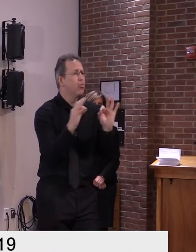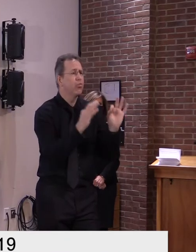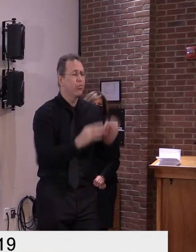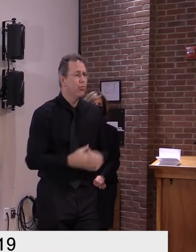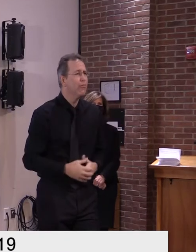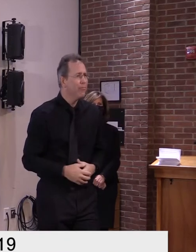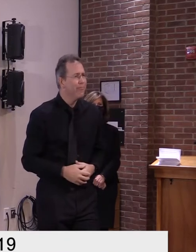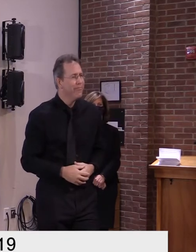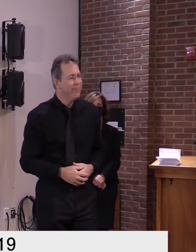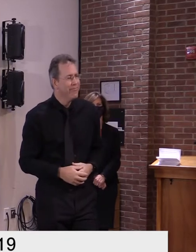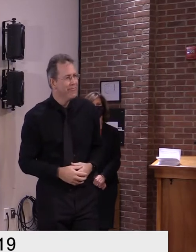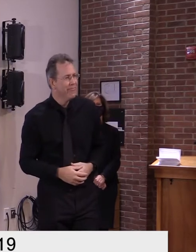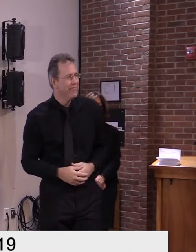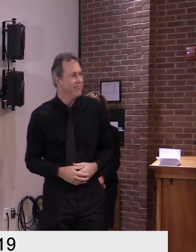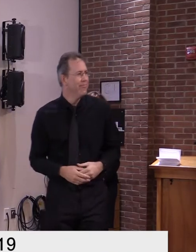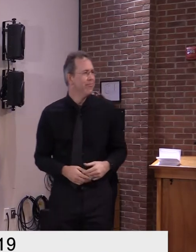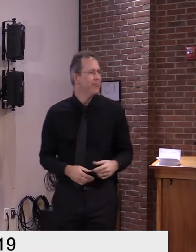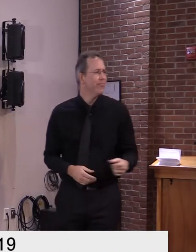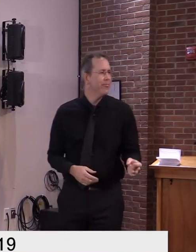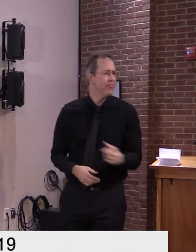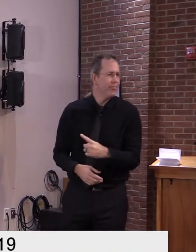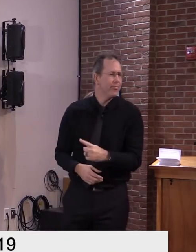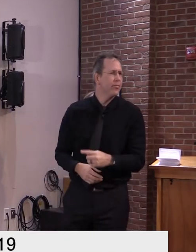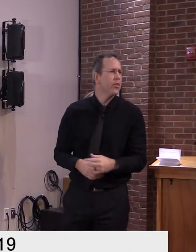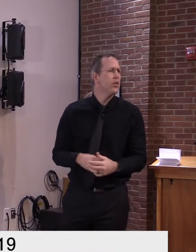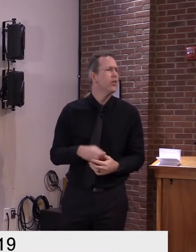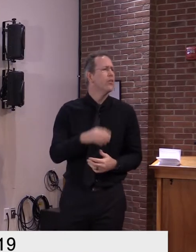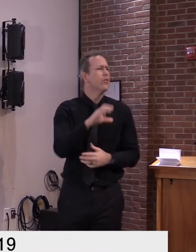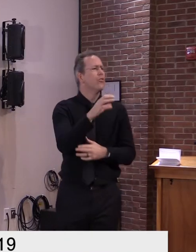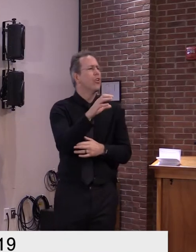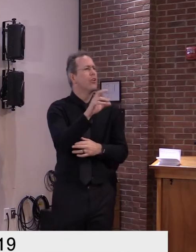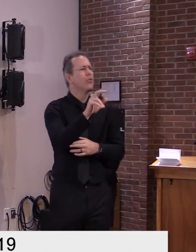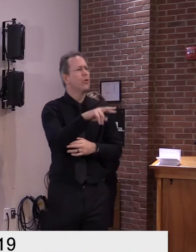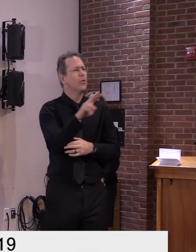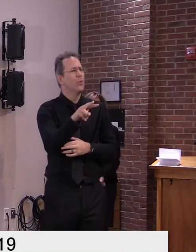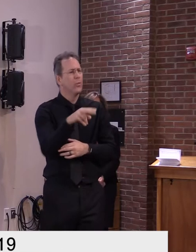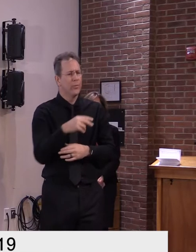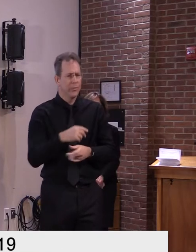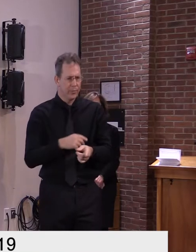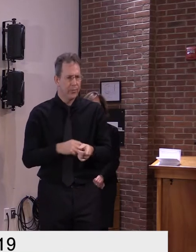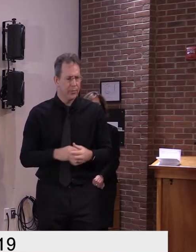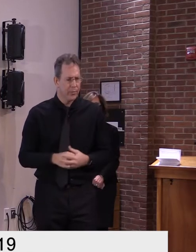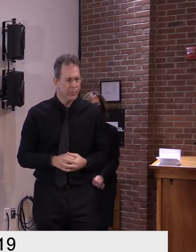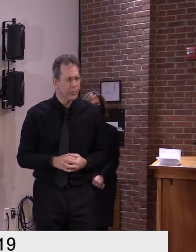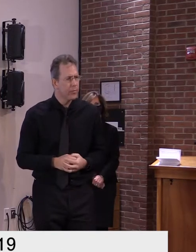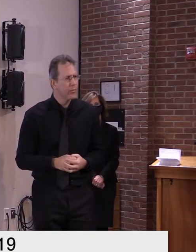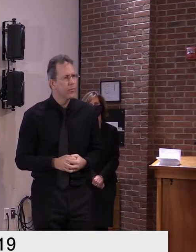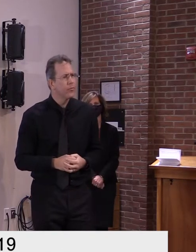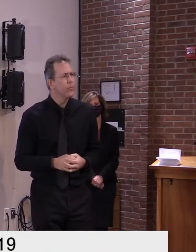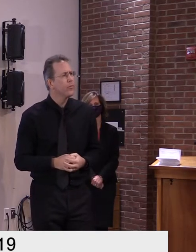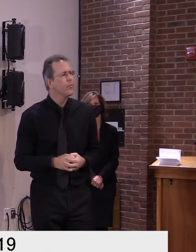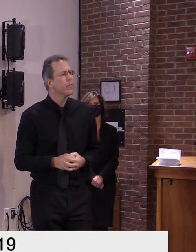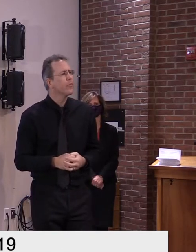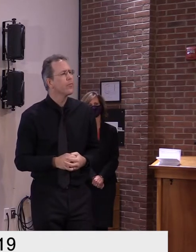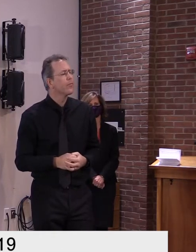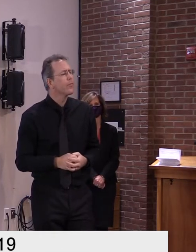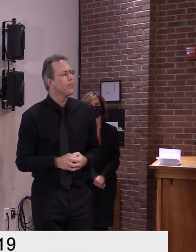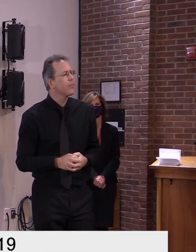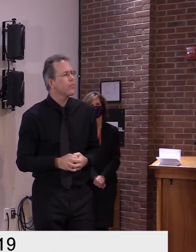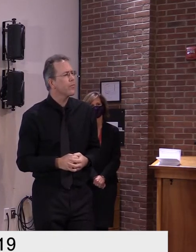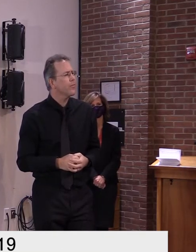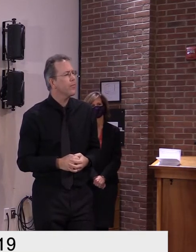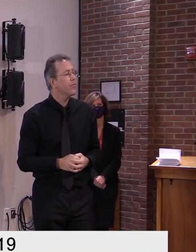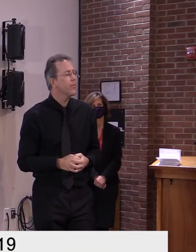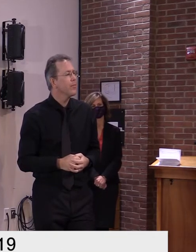Steve? Governor, not to be a negative Nelly, but with this huge snowstorm and the ski area is really